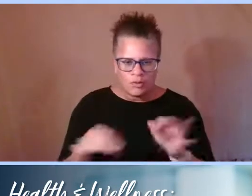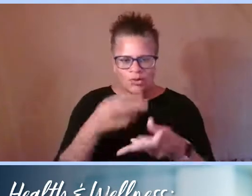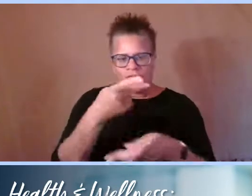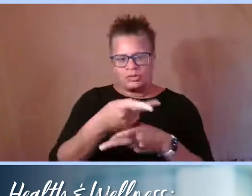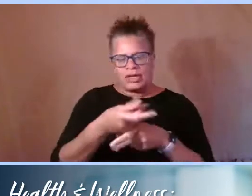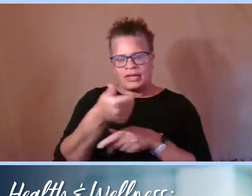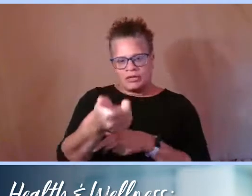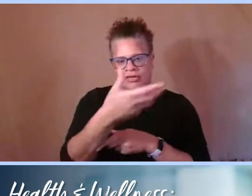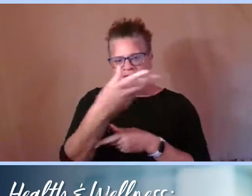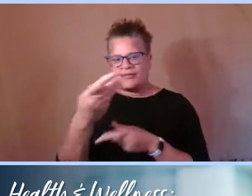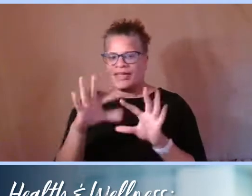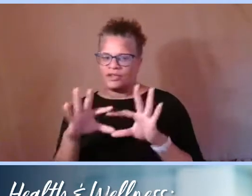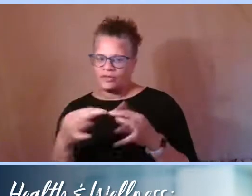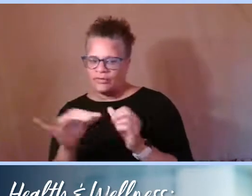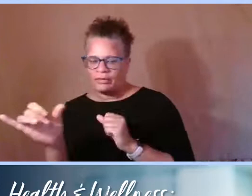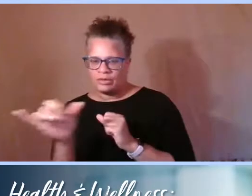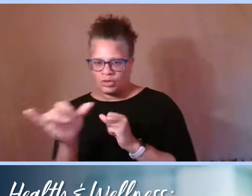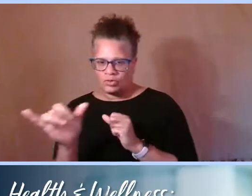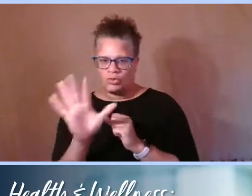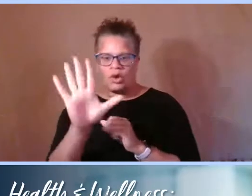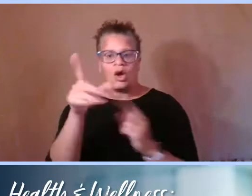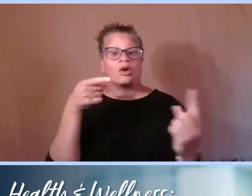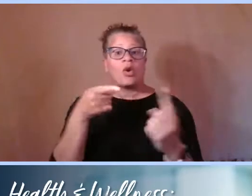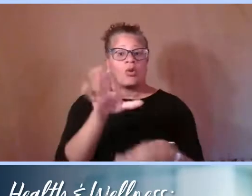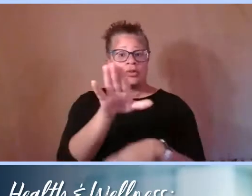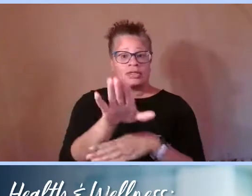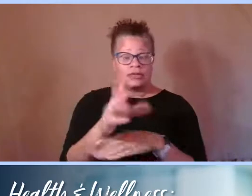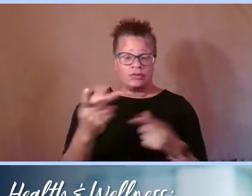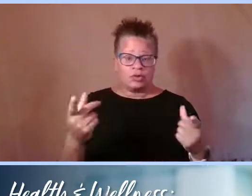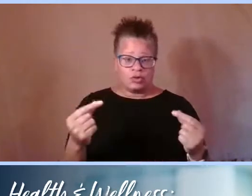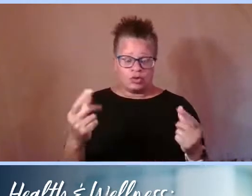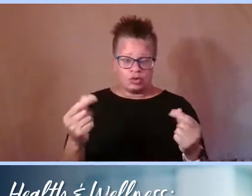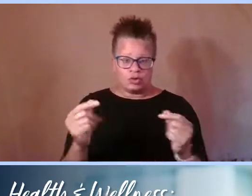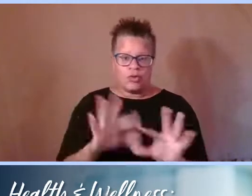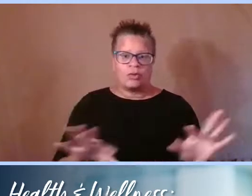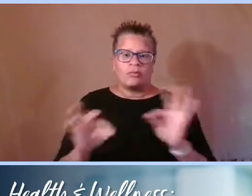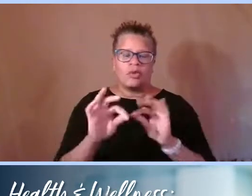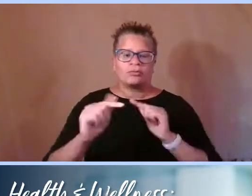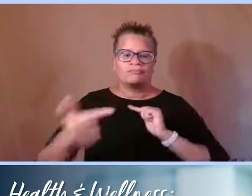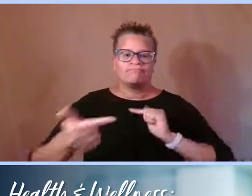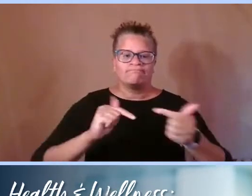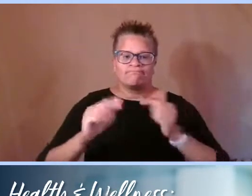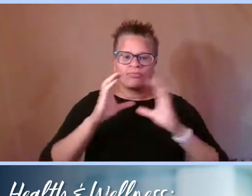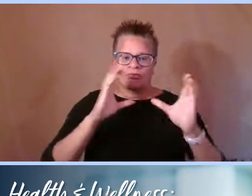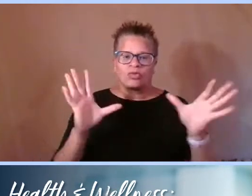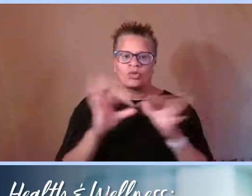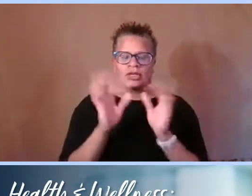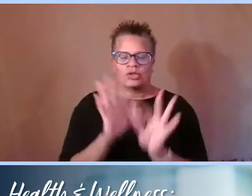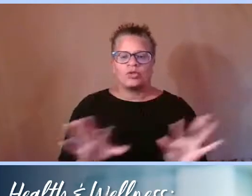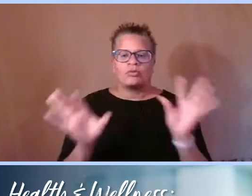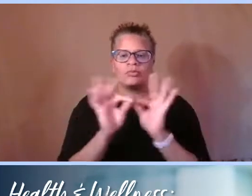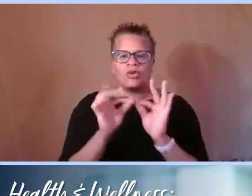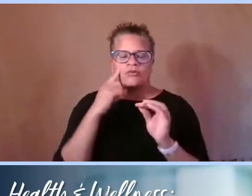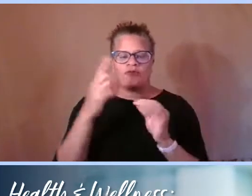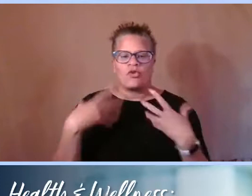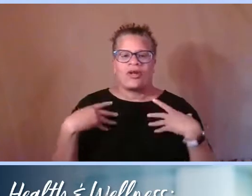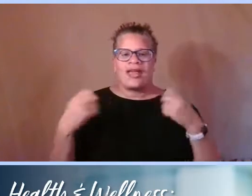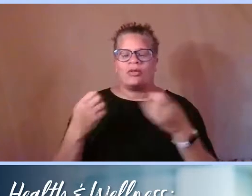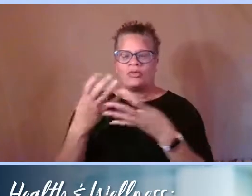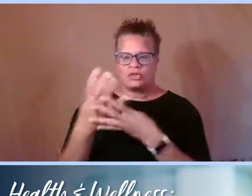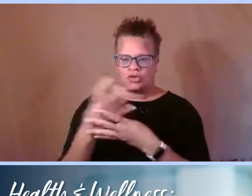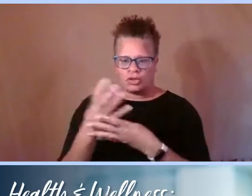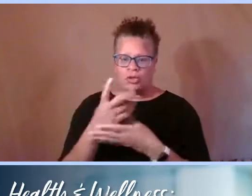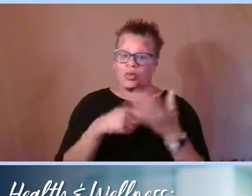ourselves and our families. And our goal this evening is to bring you a conversation around the importance of these health screenings, what